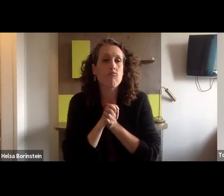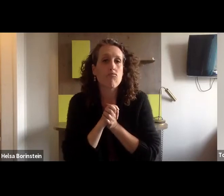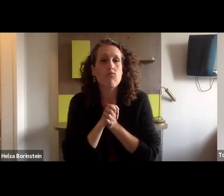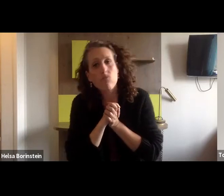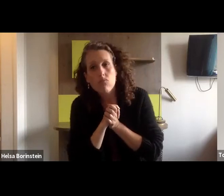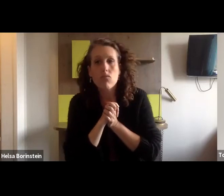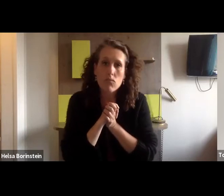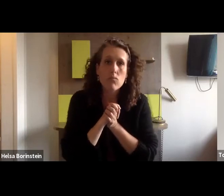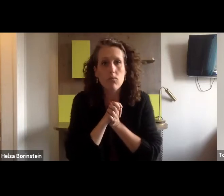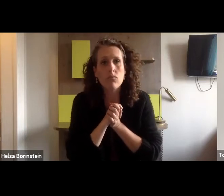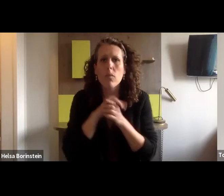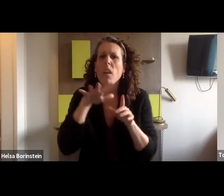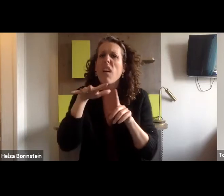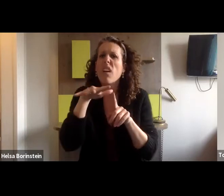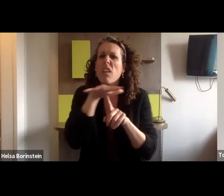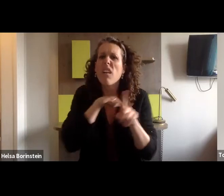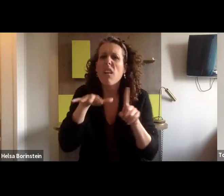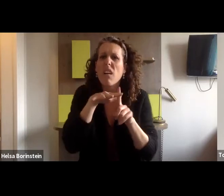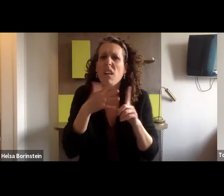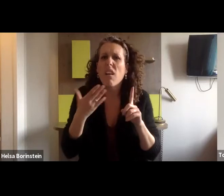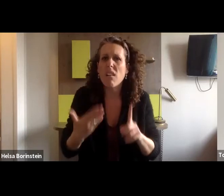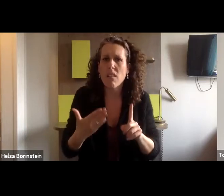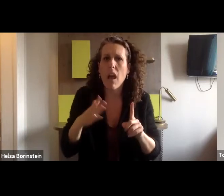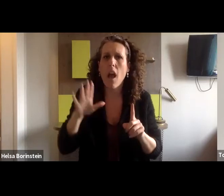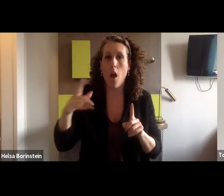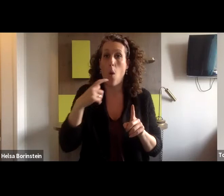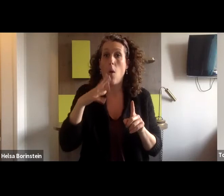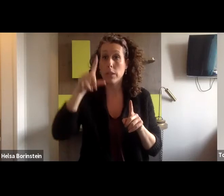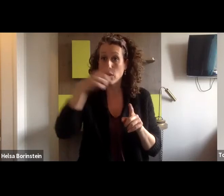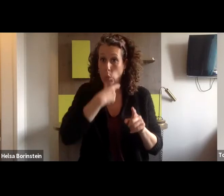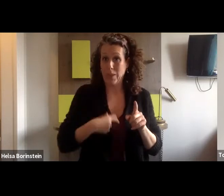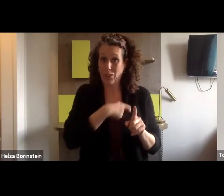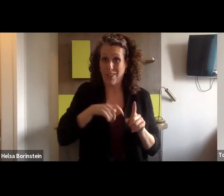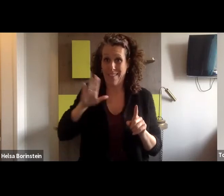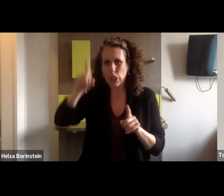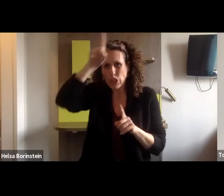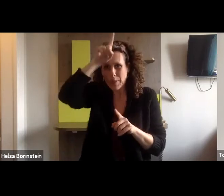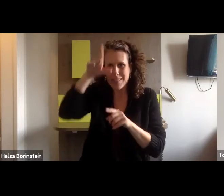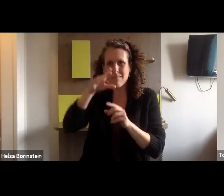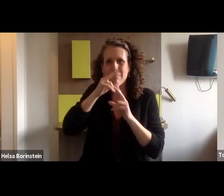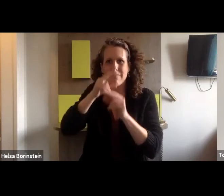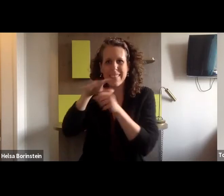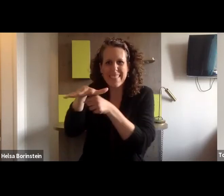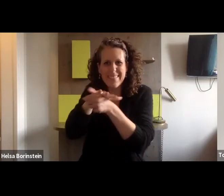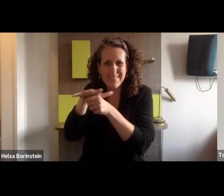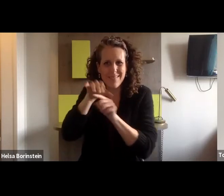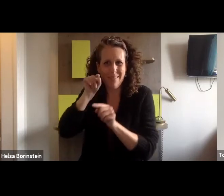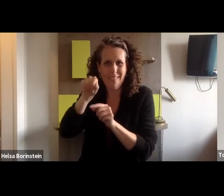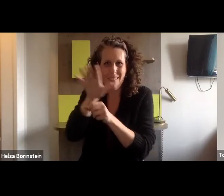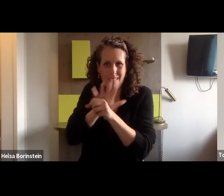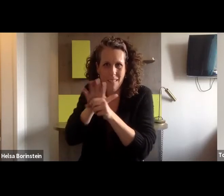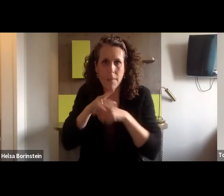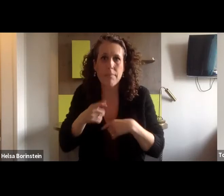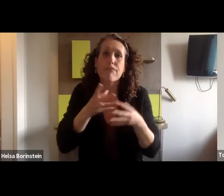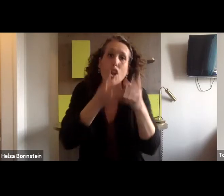particularly on the context of the German-speaking part of Switzerland, and where the learning and assessment takes place.